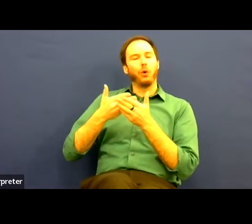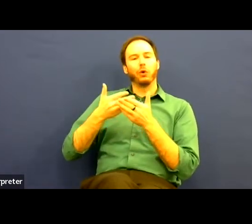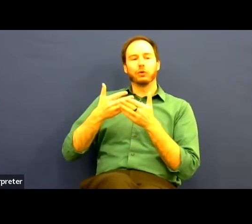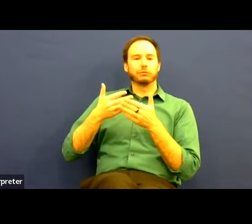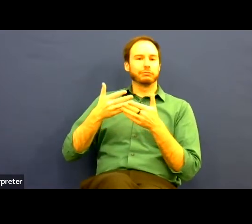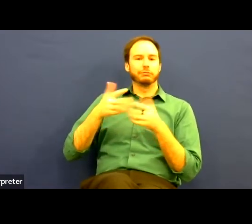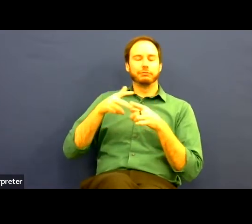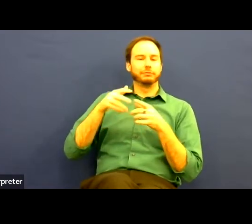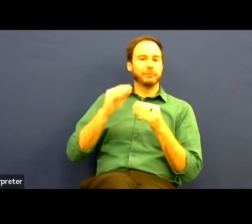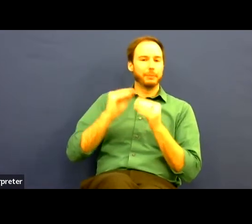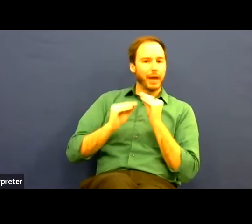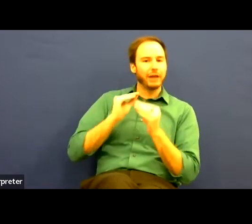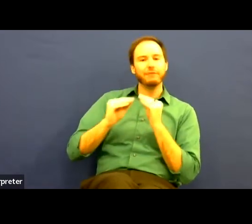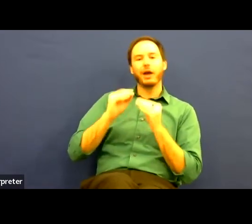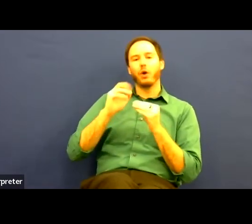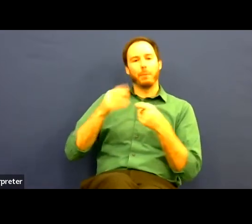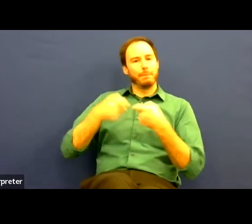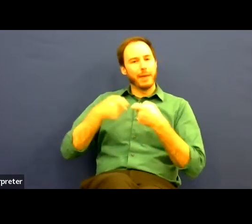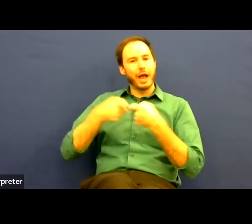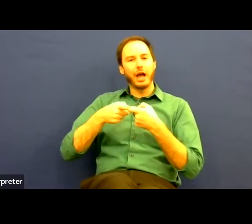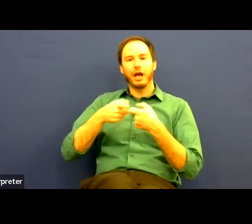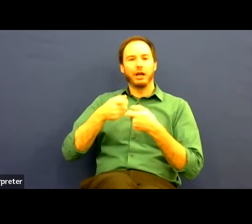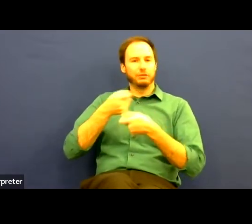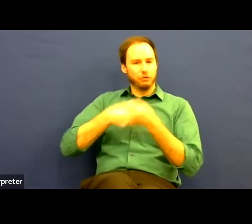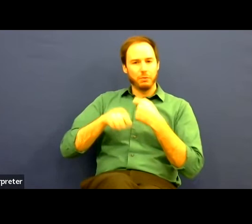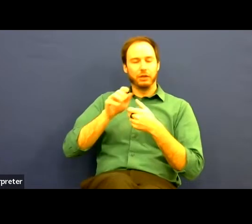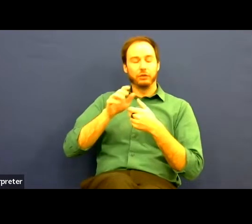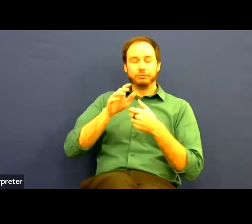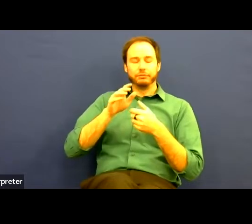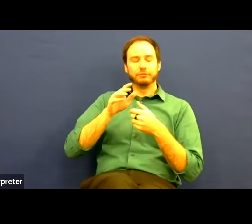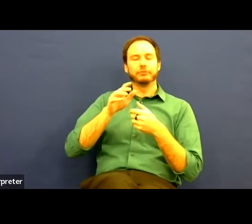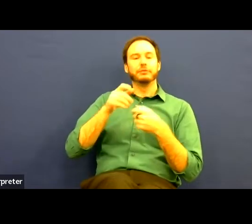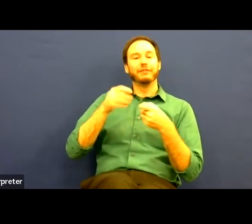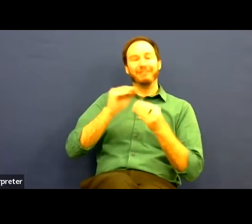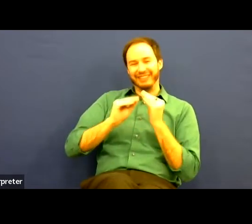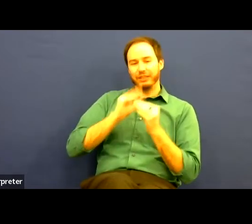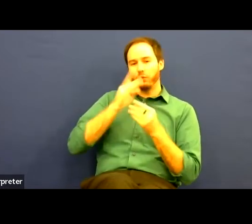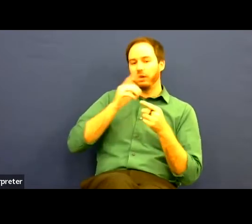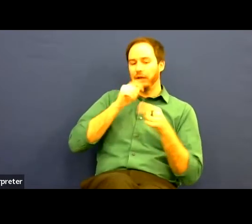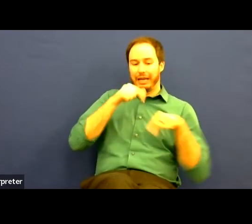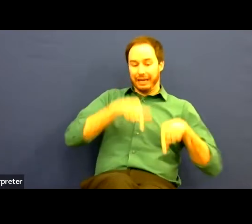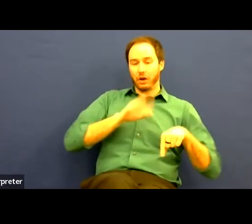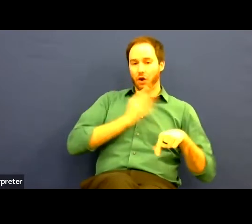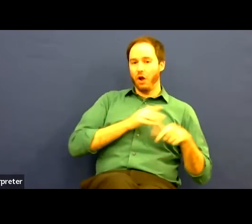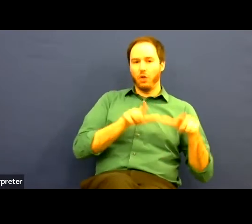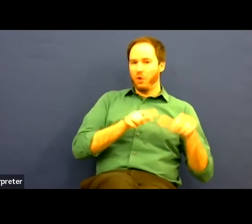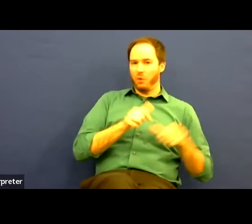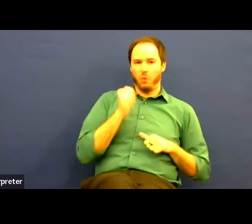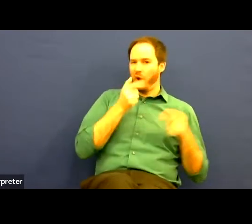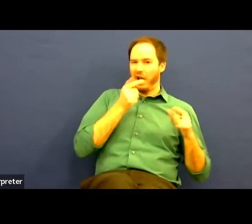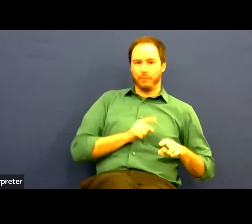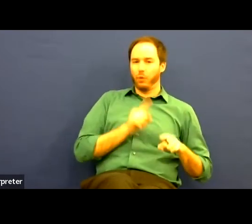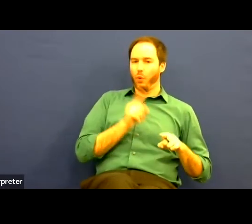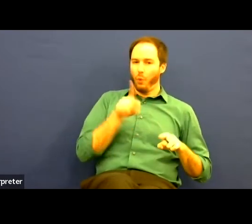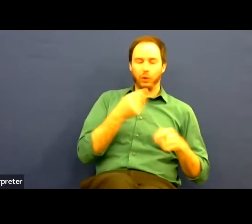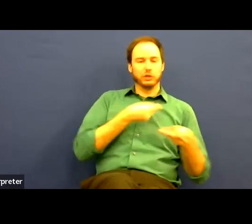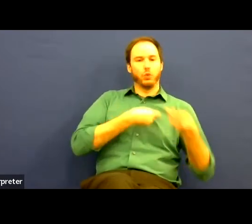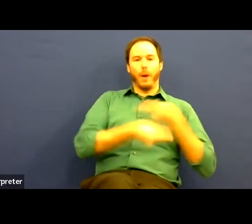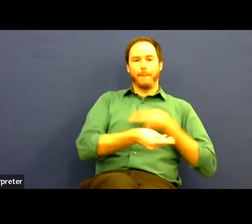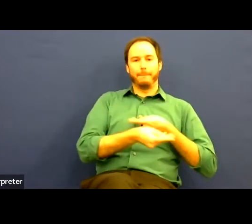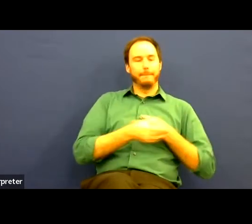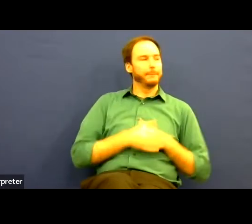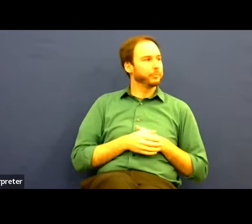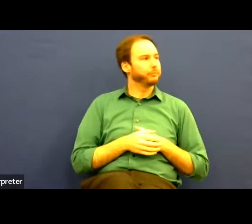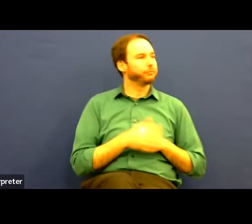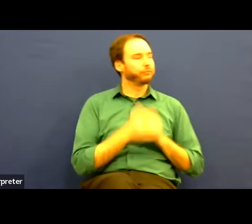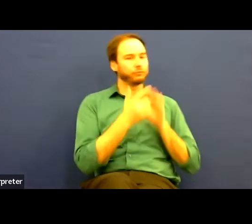just adjusting of the batteries. That does not take place at these service locations. Understood.